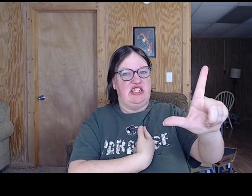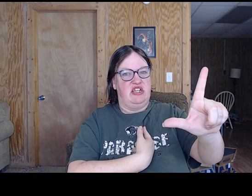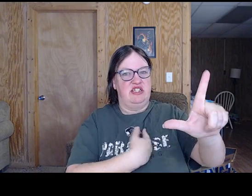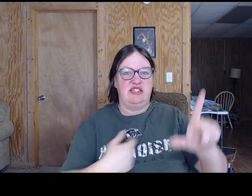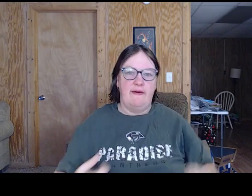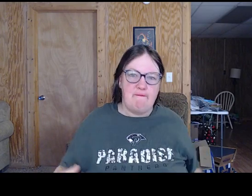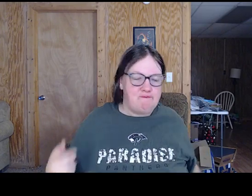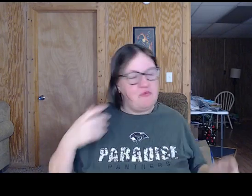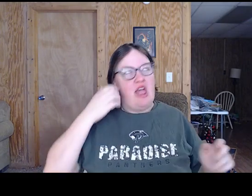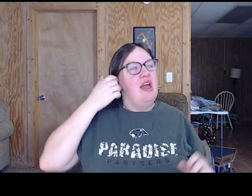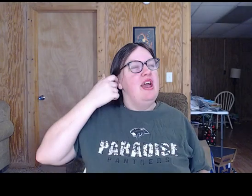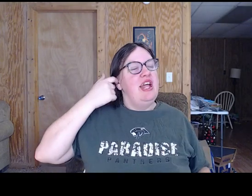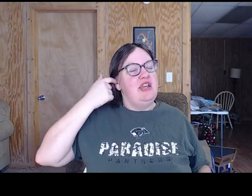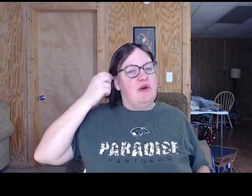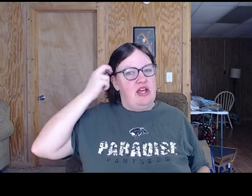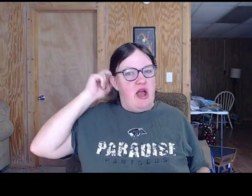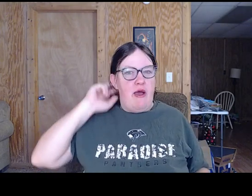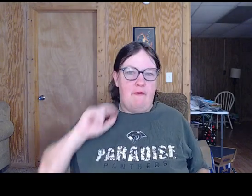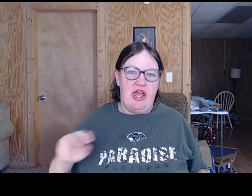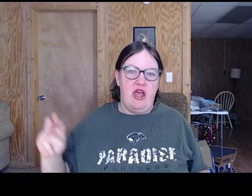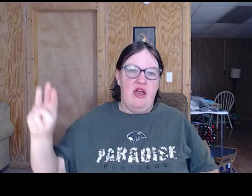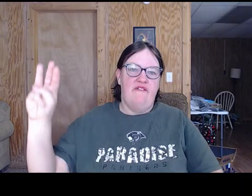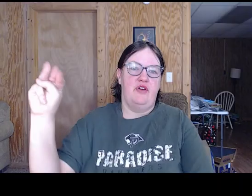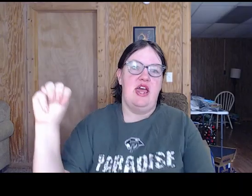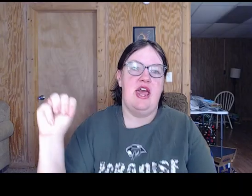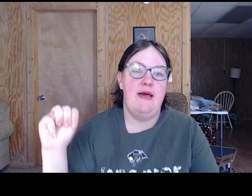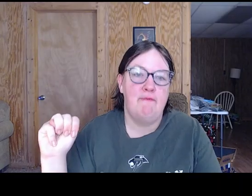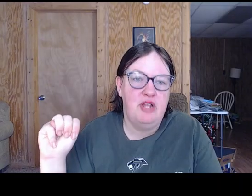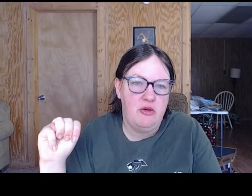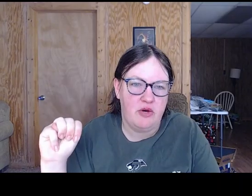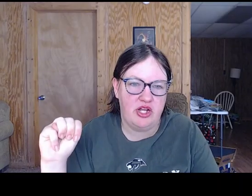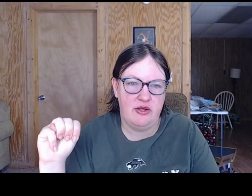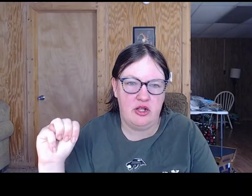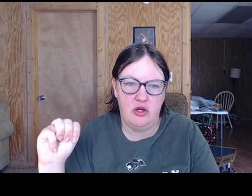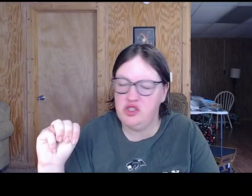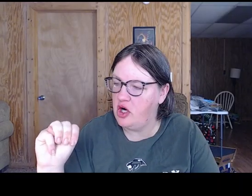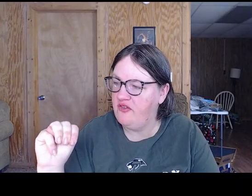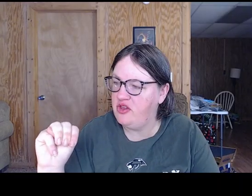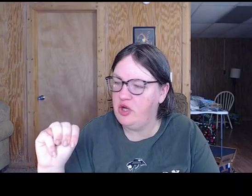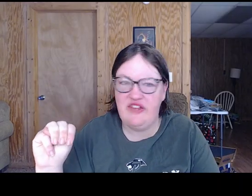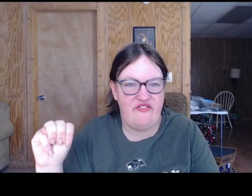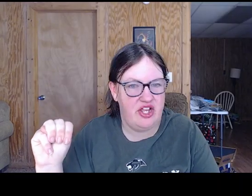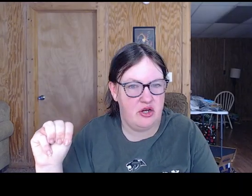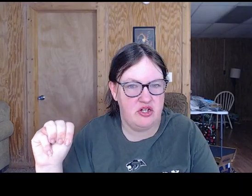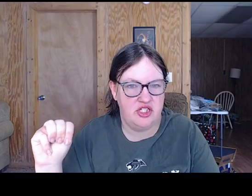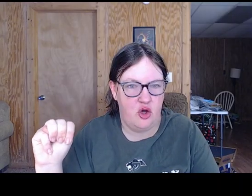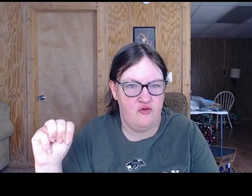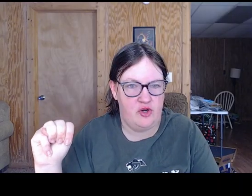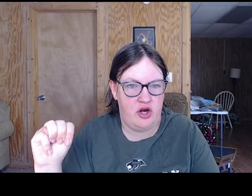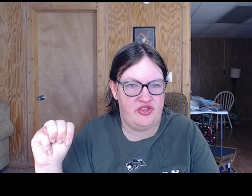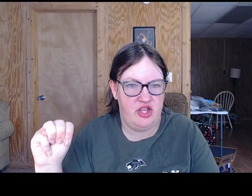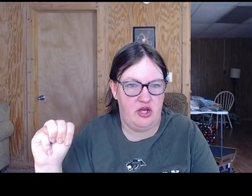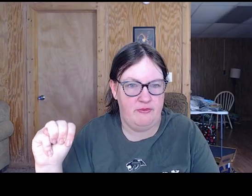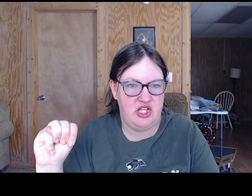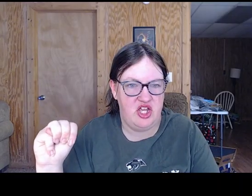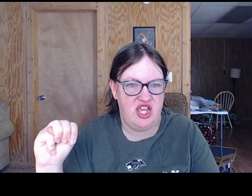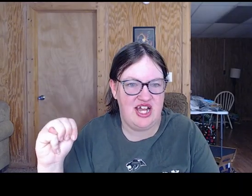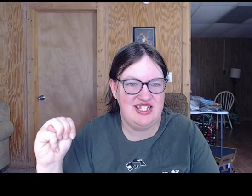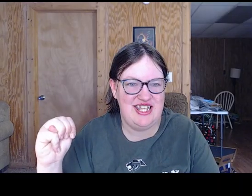us. Anyway, for M, we're going to close our three fingers over our thumb, and you can kind of see it